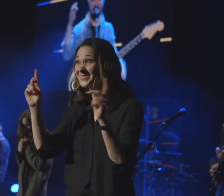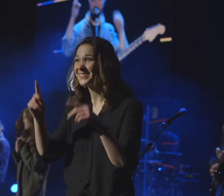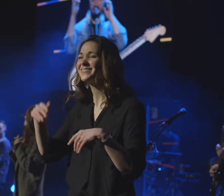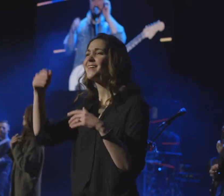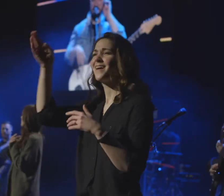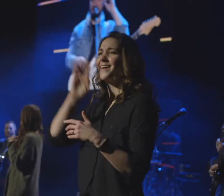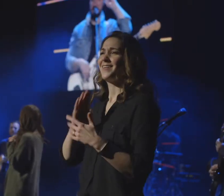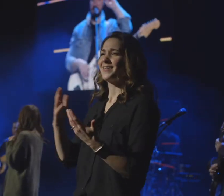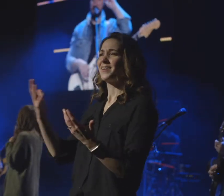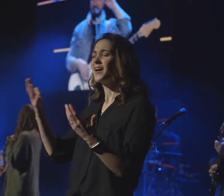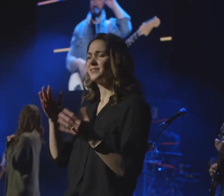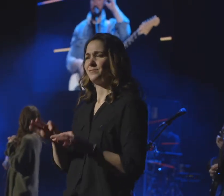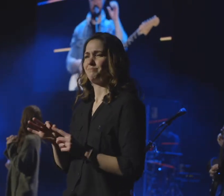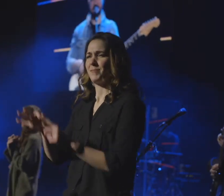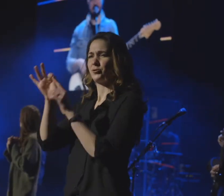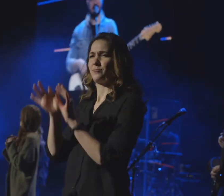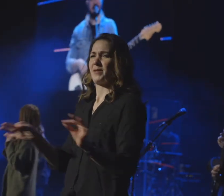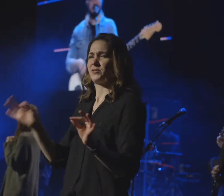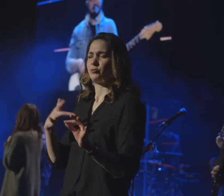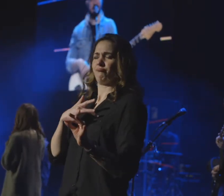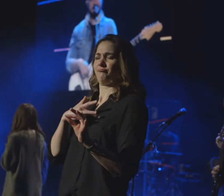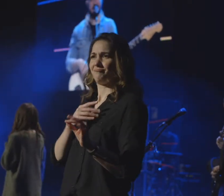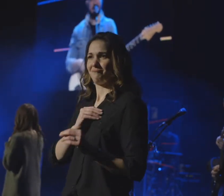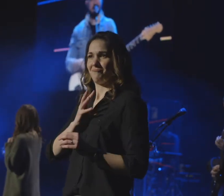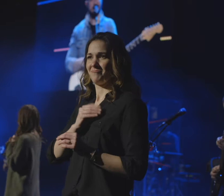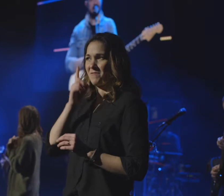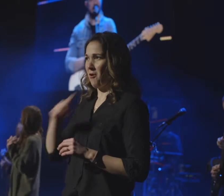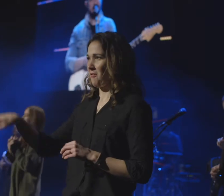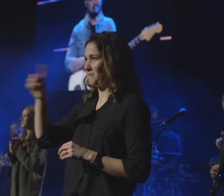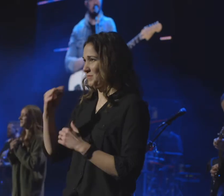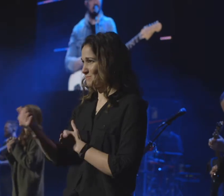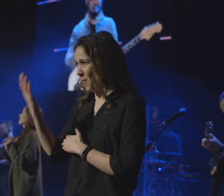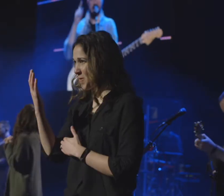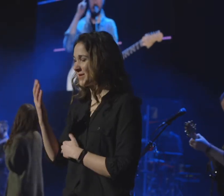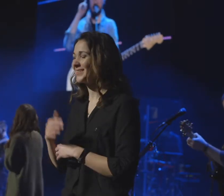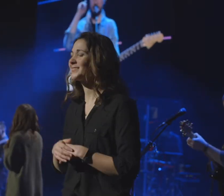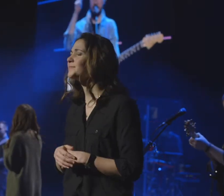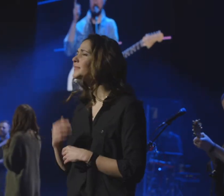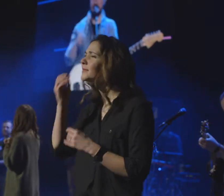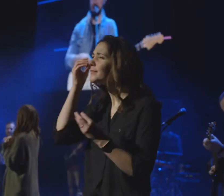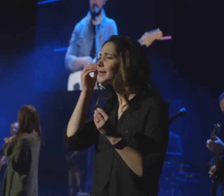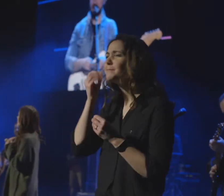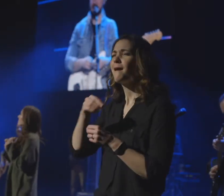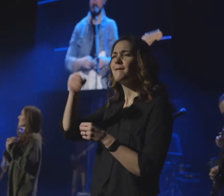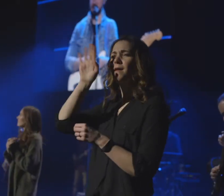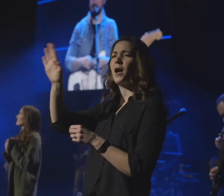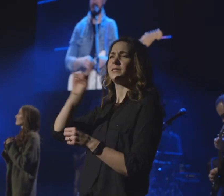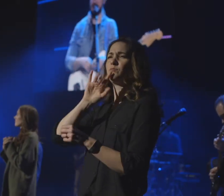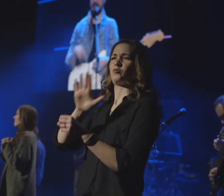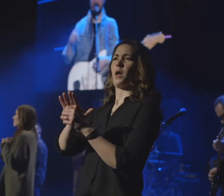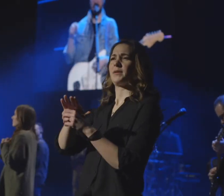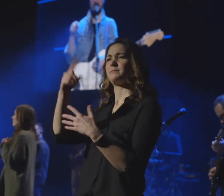has ways He wants to speak to you and minister to your heart as we worship today. We've been thinking about the promises of God in our